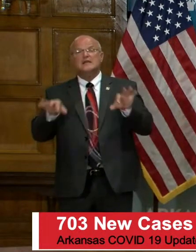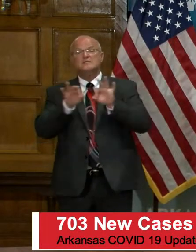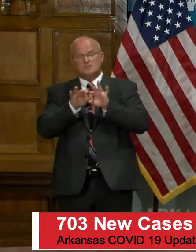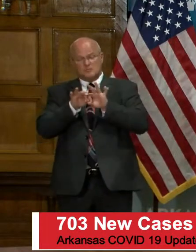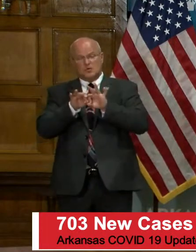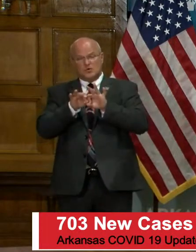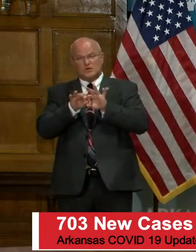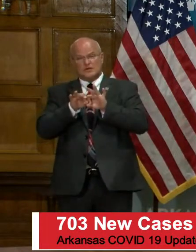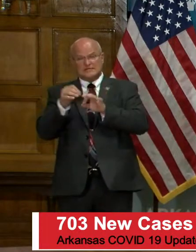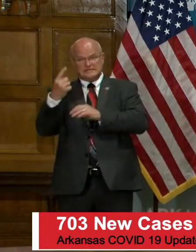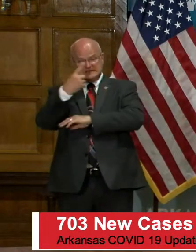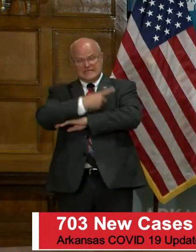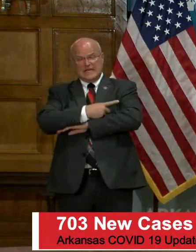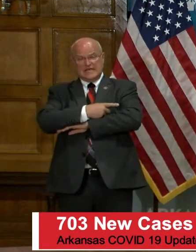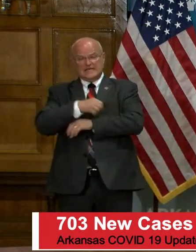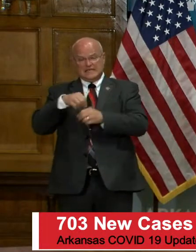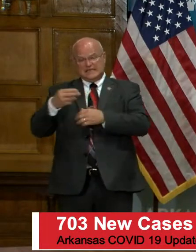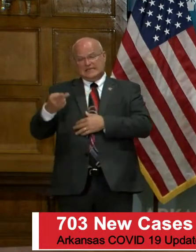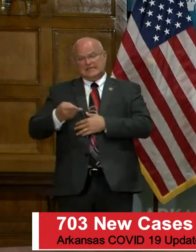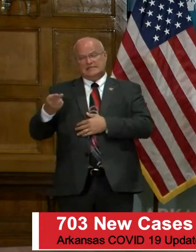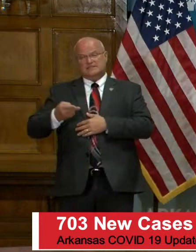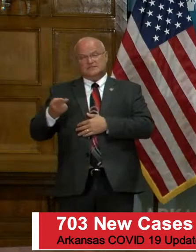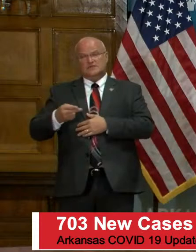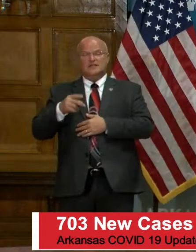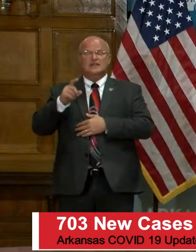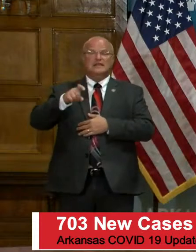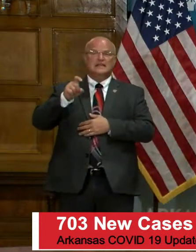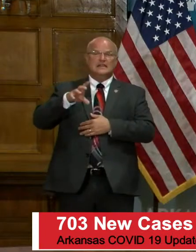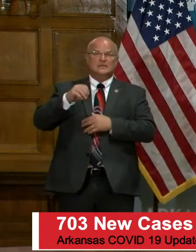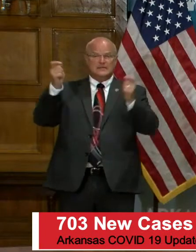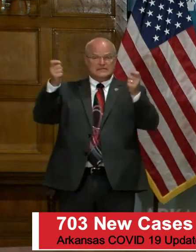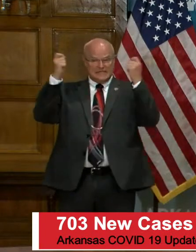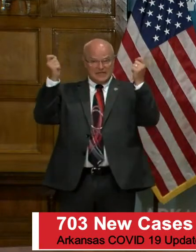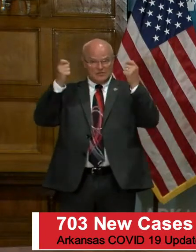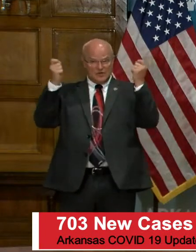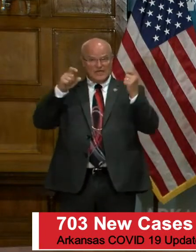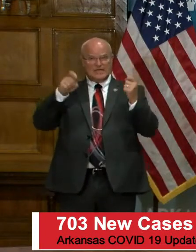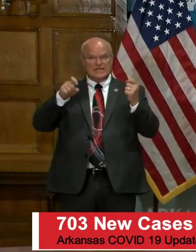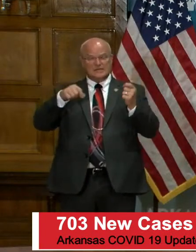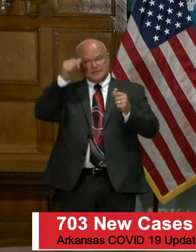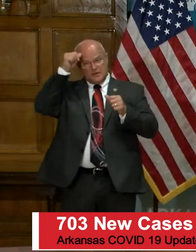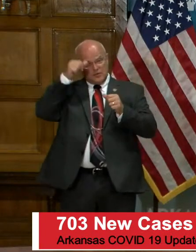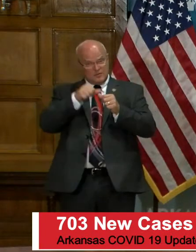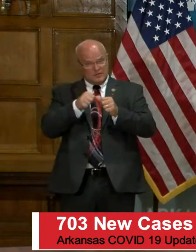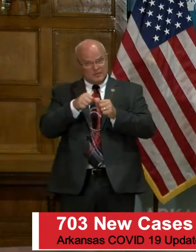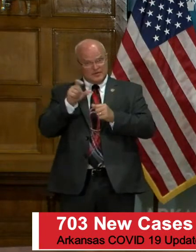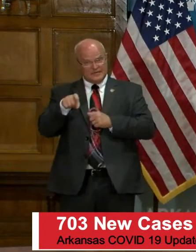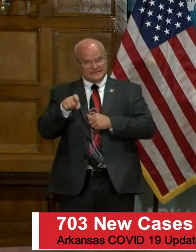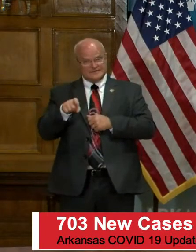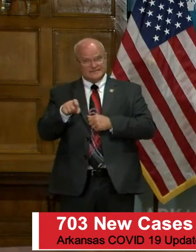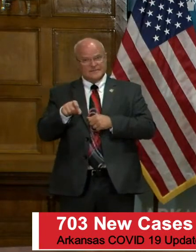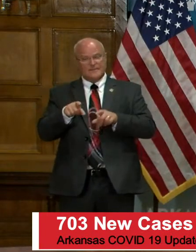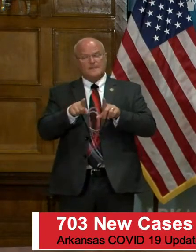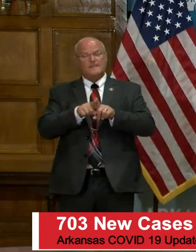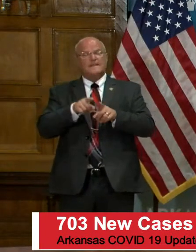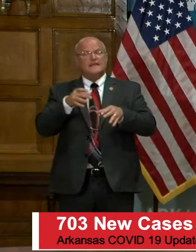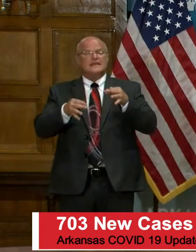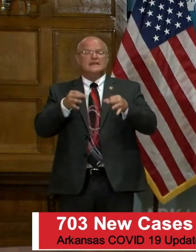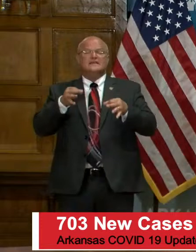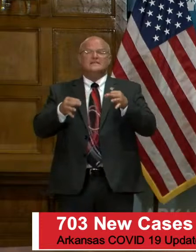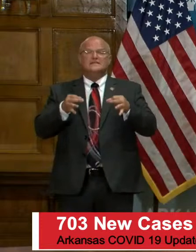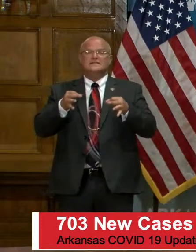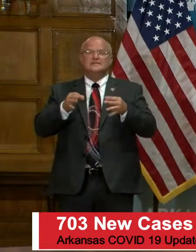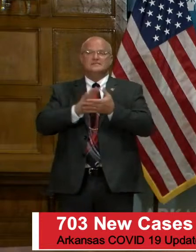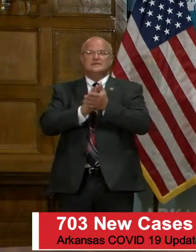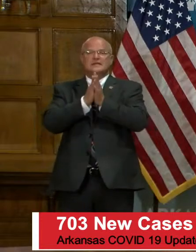important day in our history. It needs to be celebrated. It needs to be remembered. As to whether it's